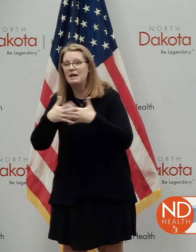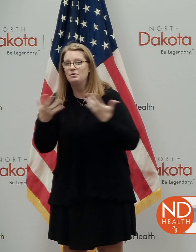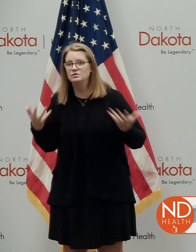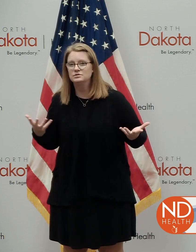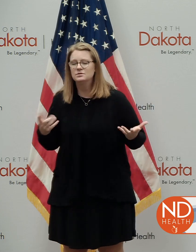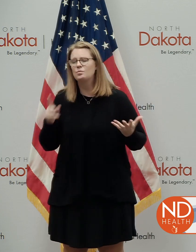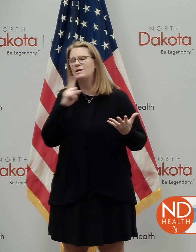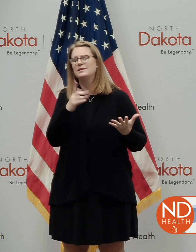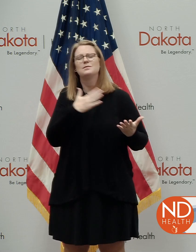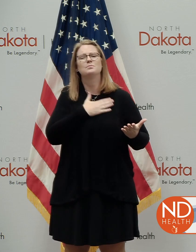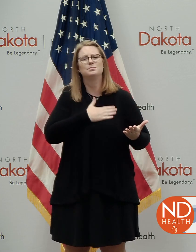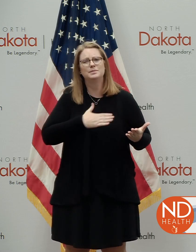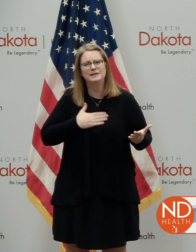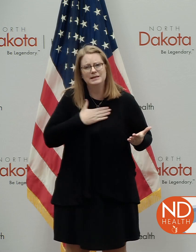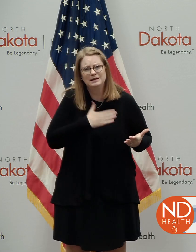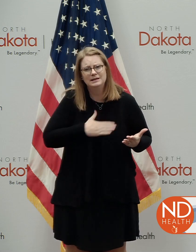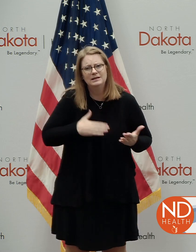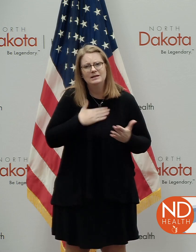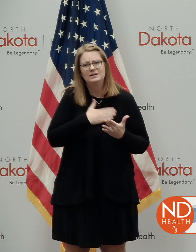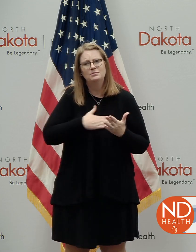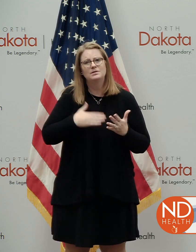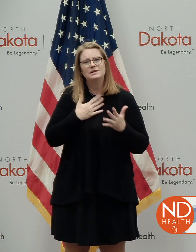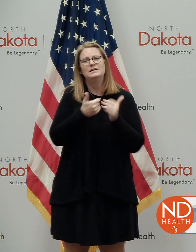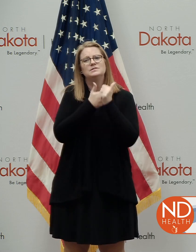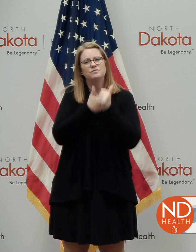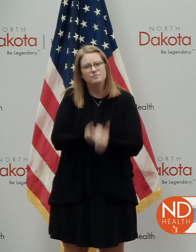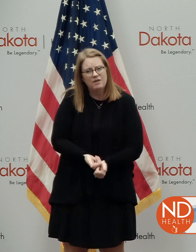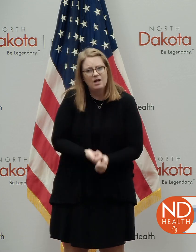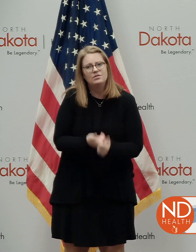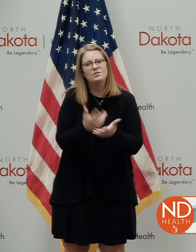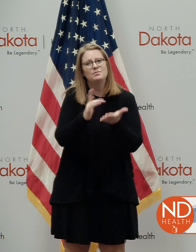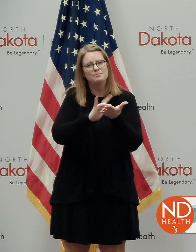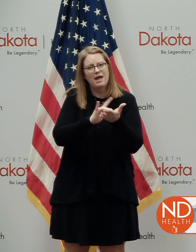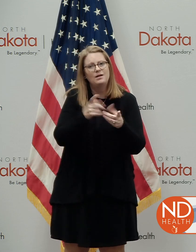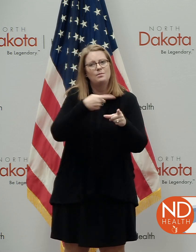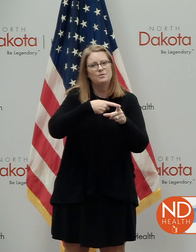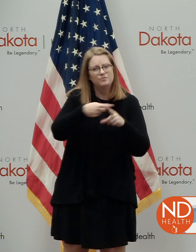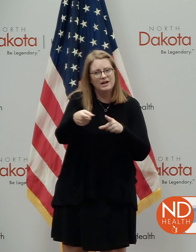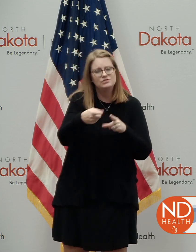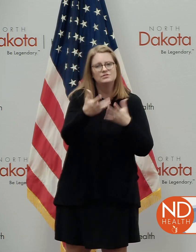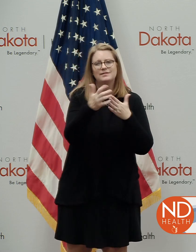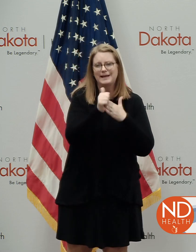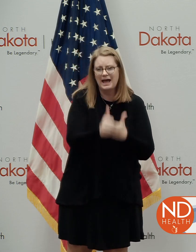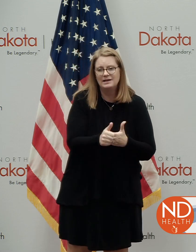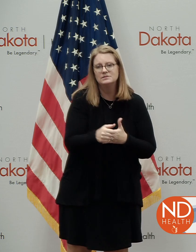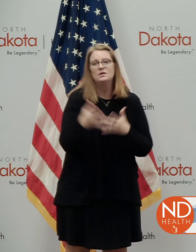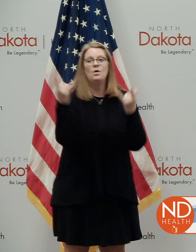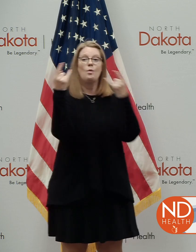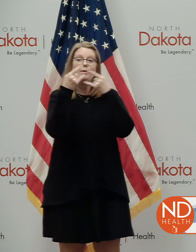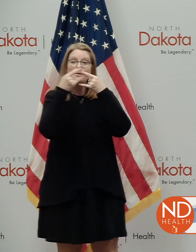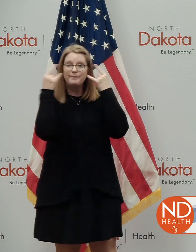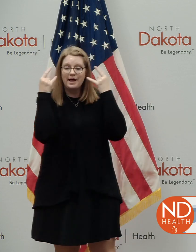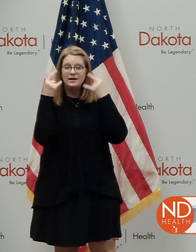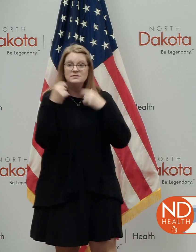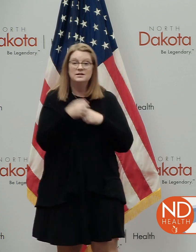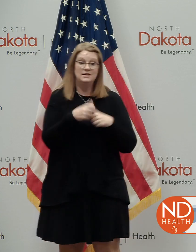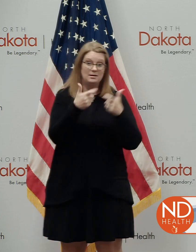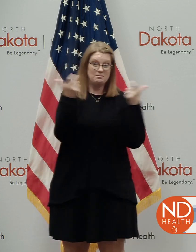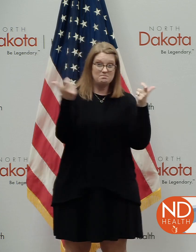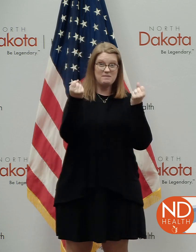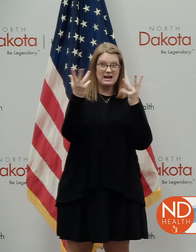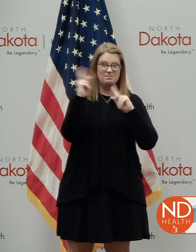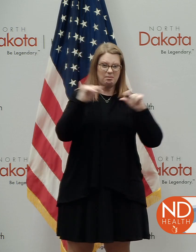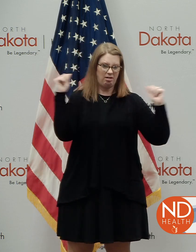great state to please heed the guidance of medical professionals in wearing a mask when in public. Do not attend large